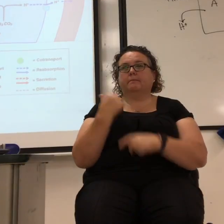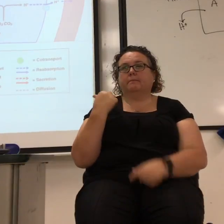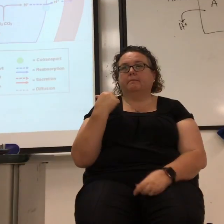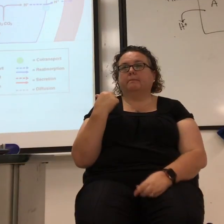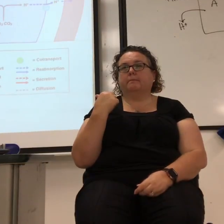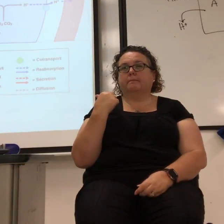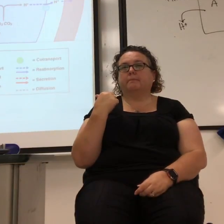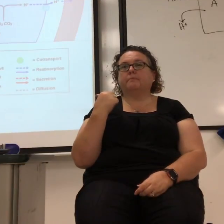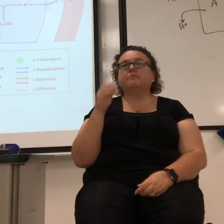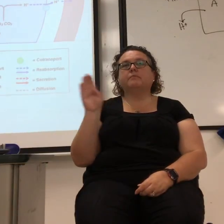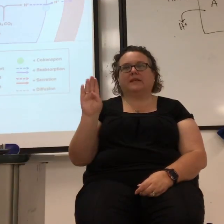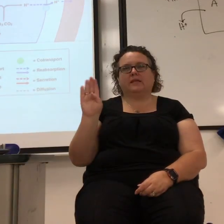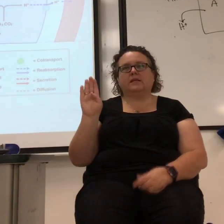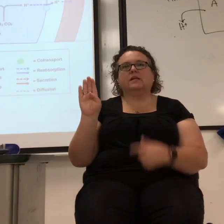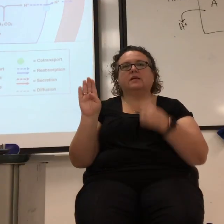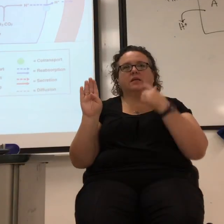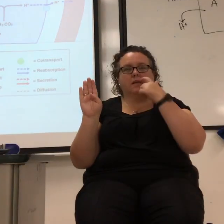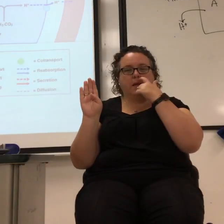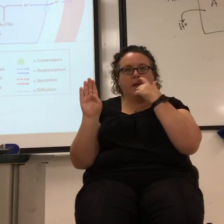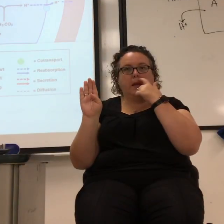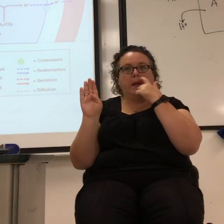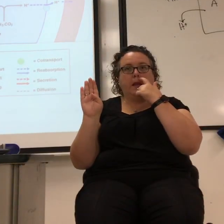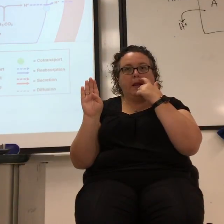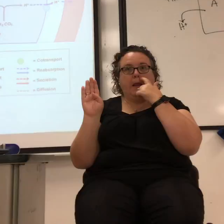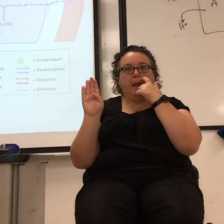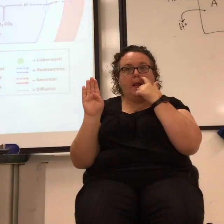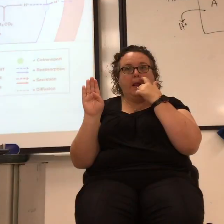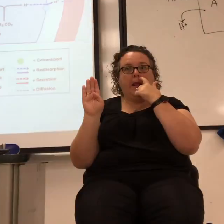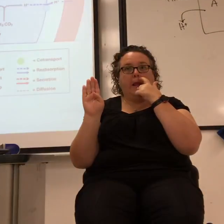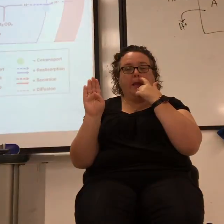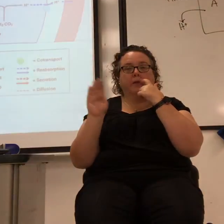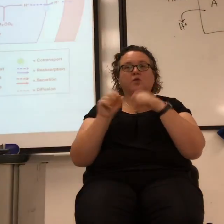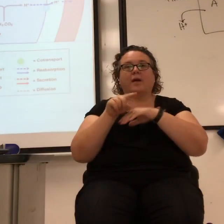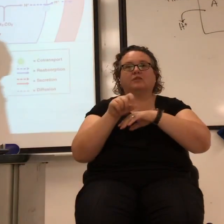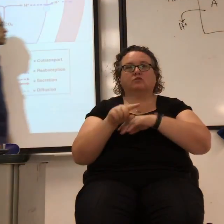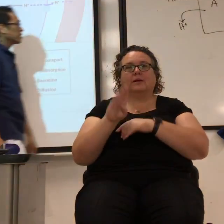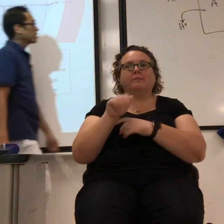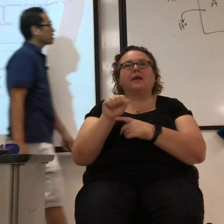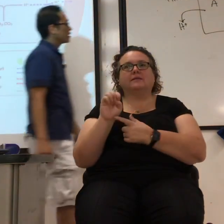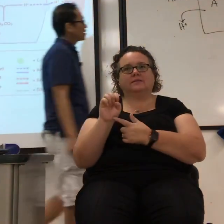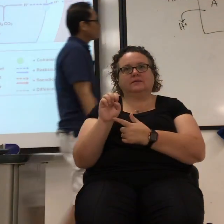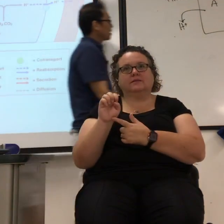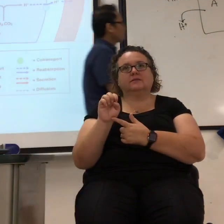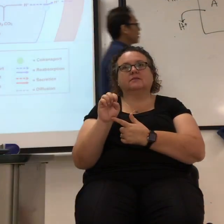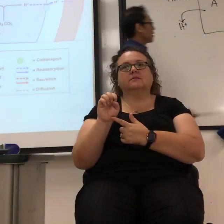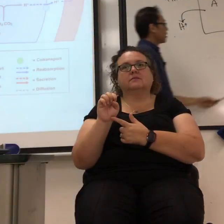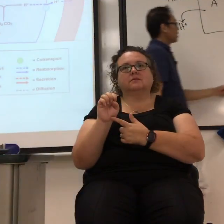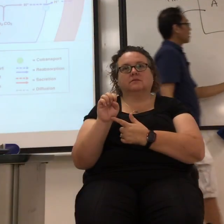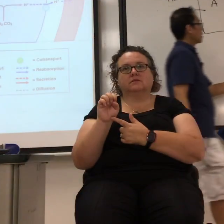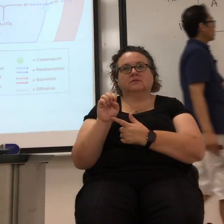it? Yeah, the B is the one where you excrete the base